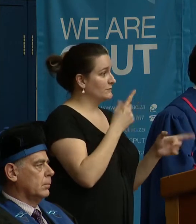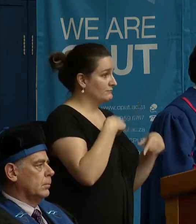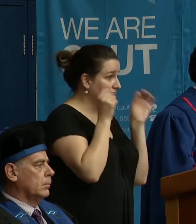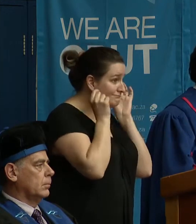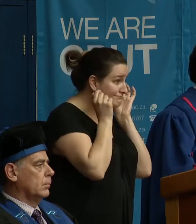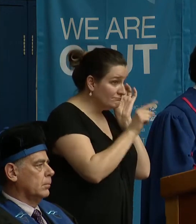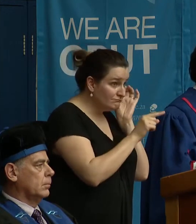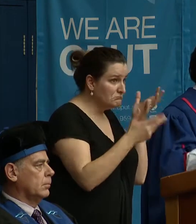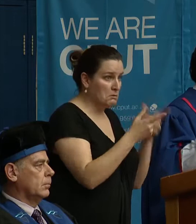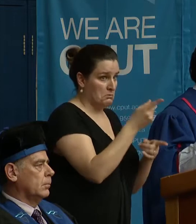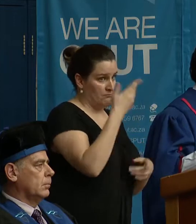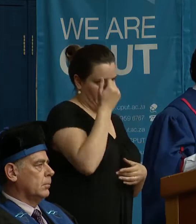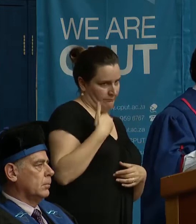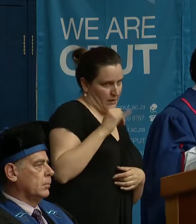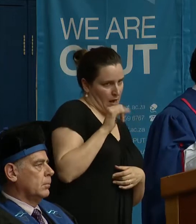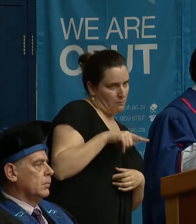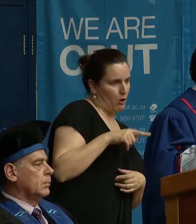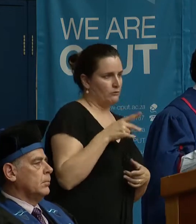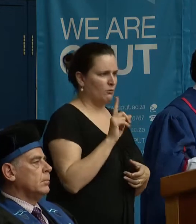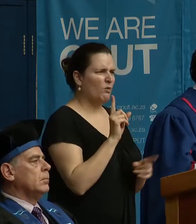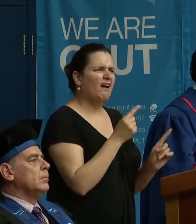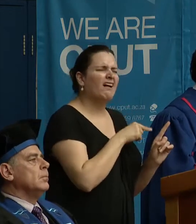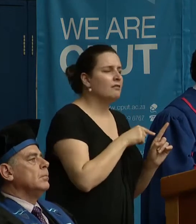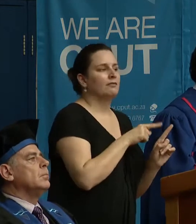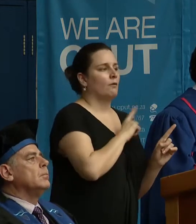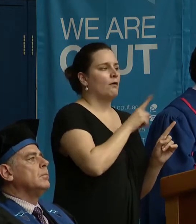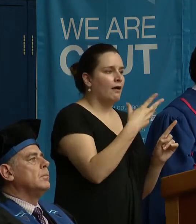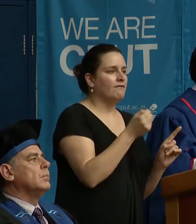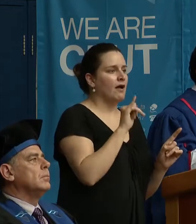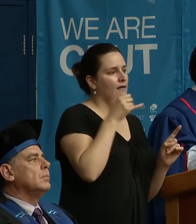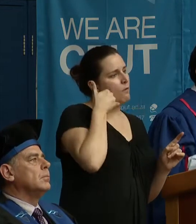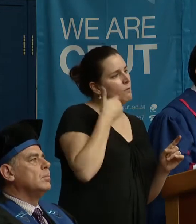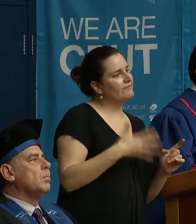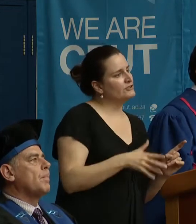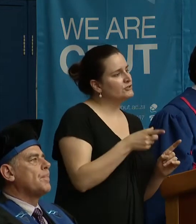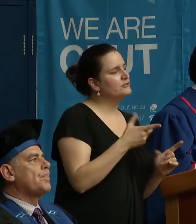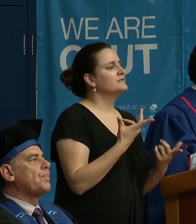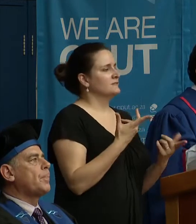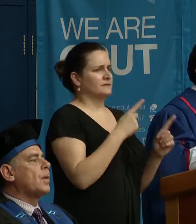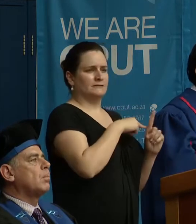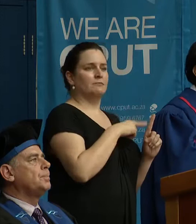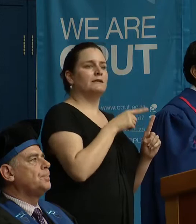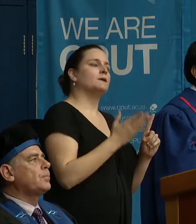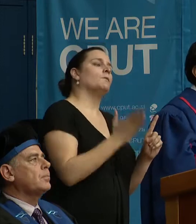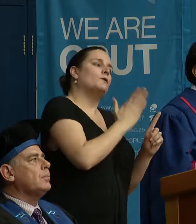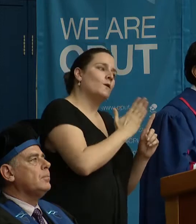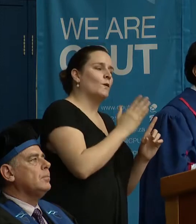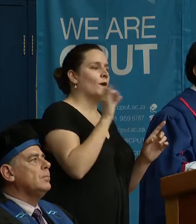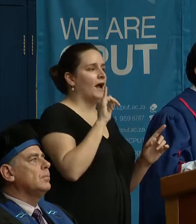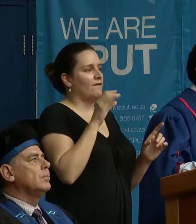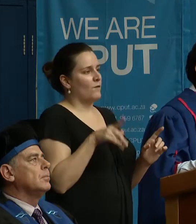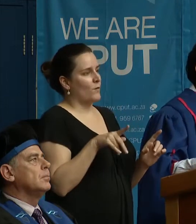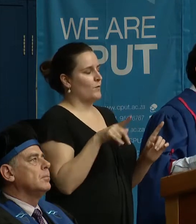an iPod is because nowadays you have phones and you have iPhones and all of those things. But essentially, it was the precursor to that, and